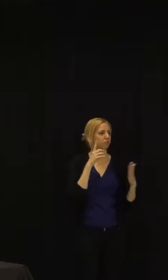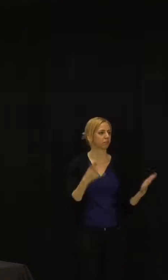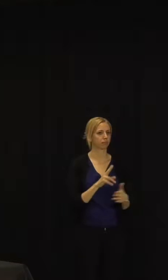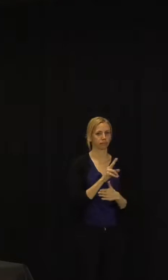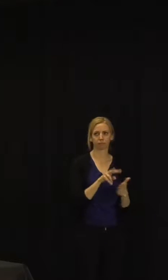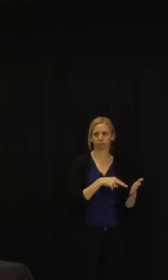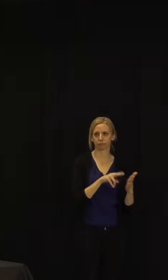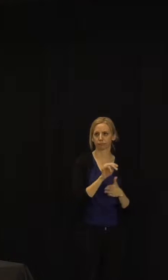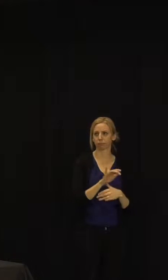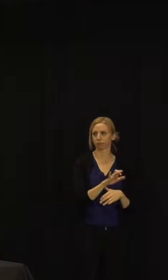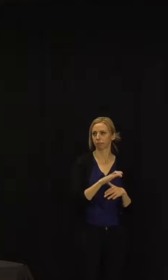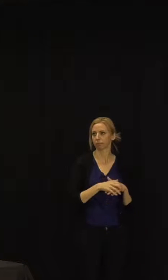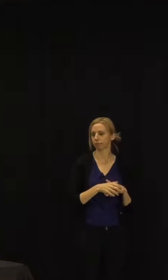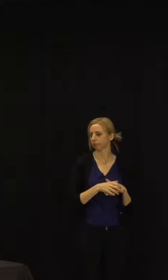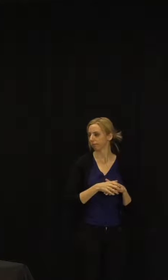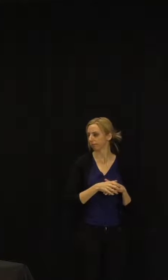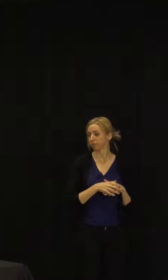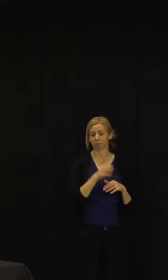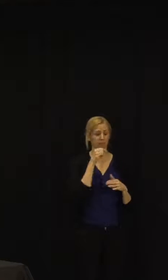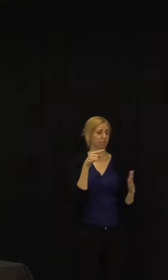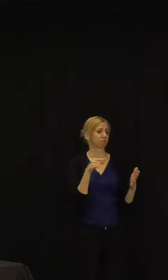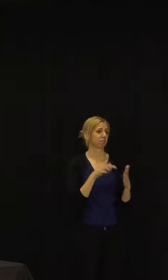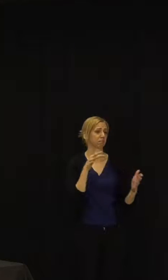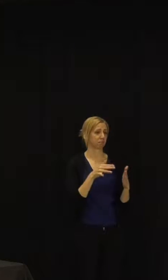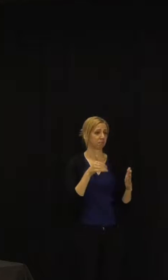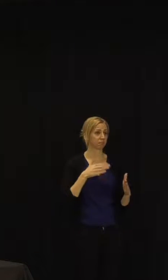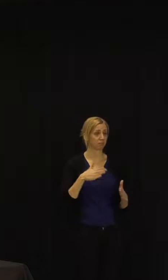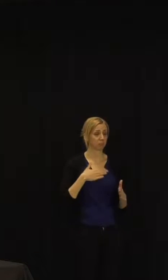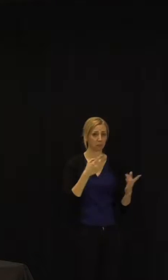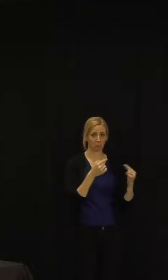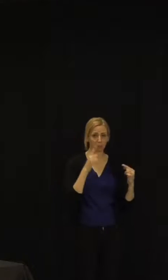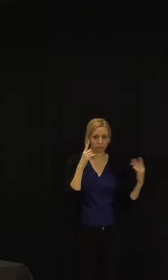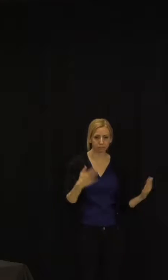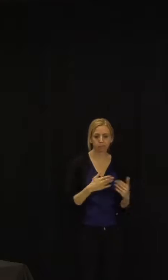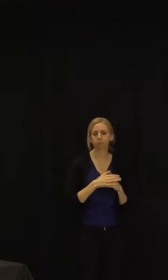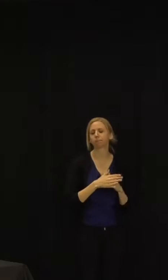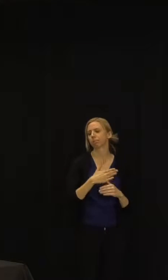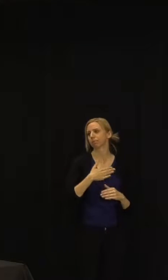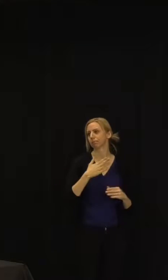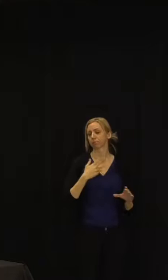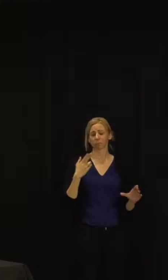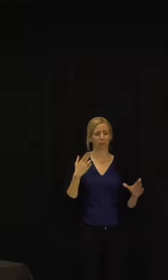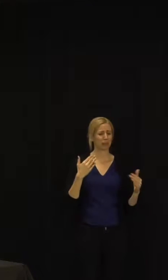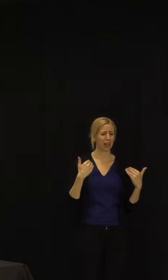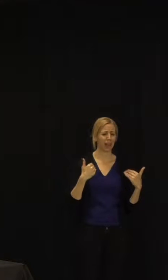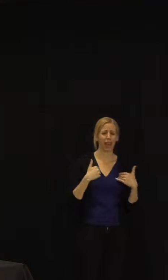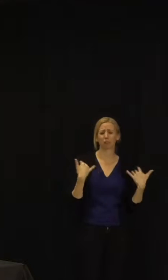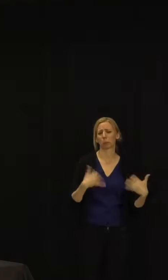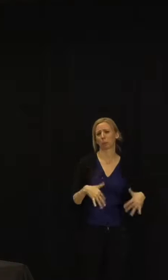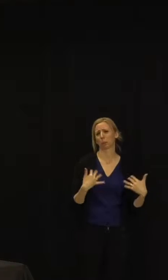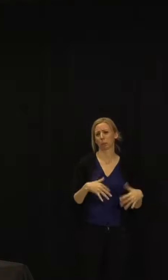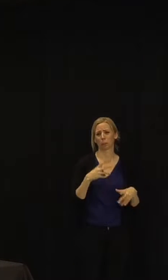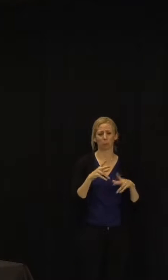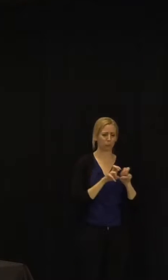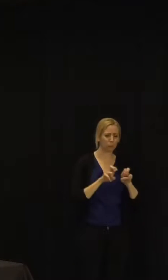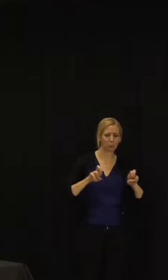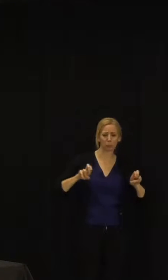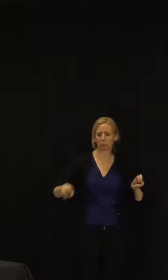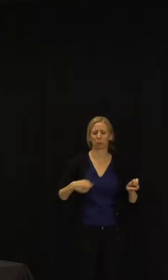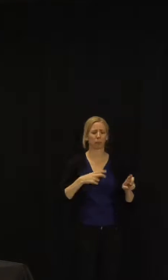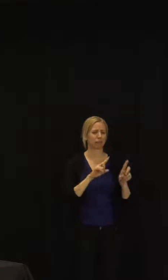NYC, but not on this study, and I'm happy to be here. And I'm happy to be joined by a really great panel with some